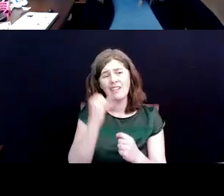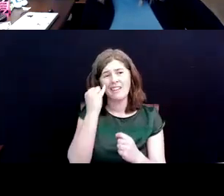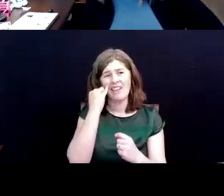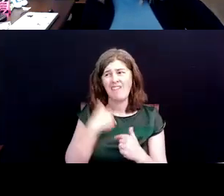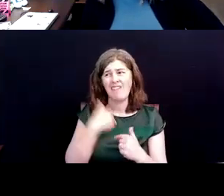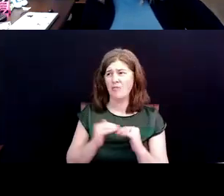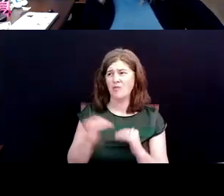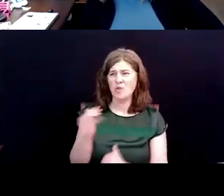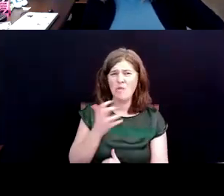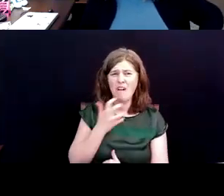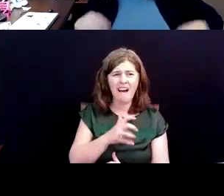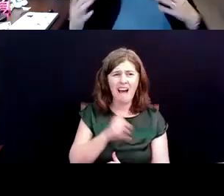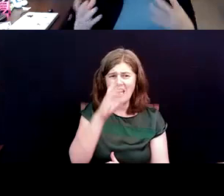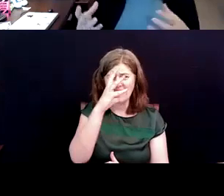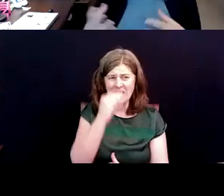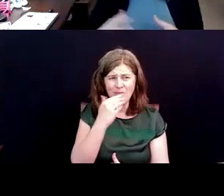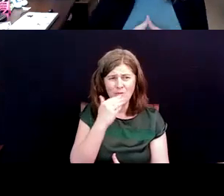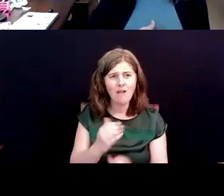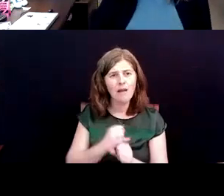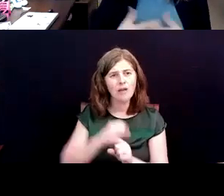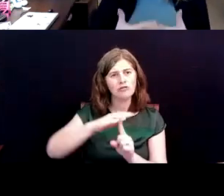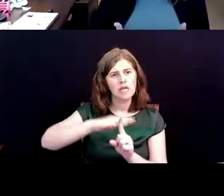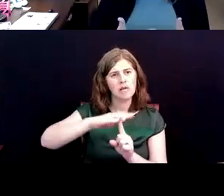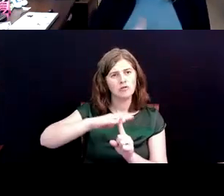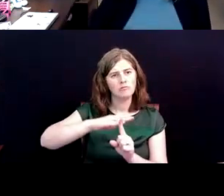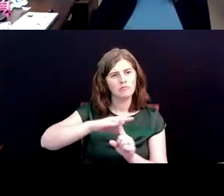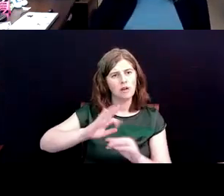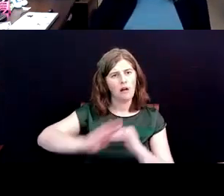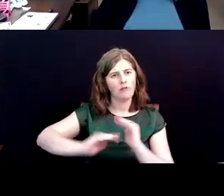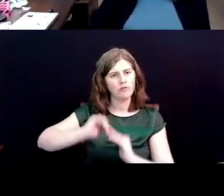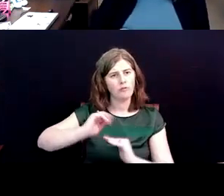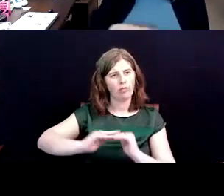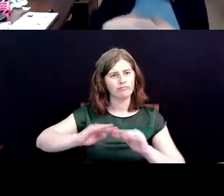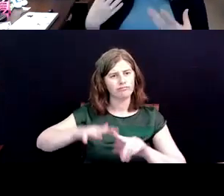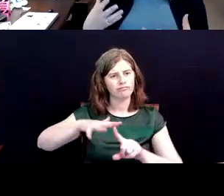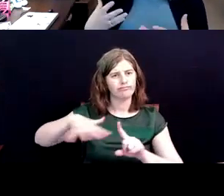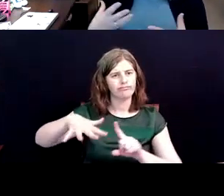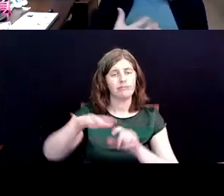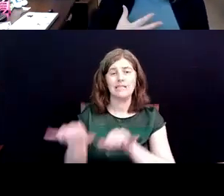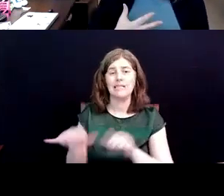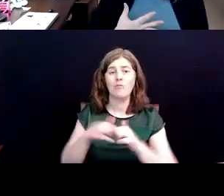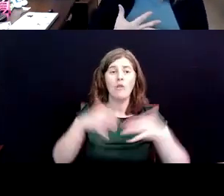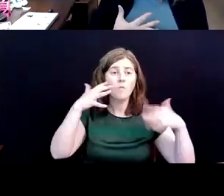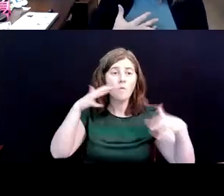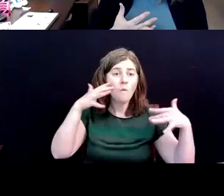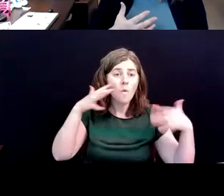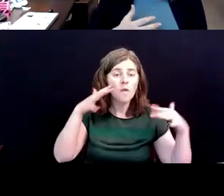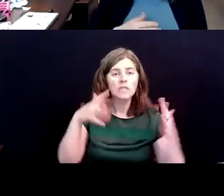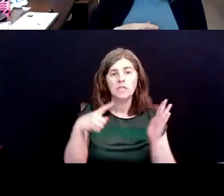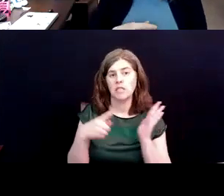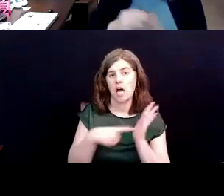I don't sleep so well. So making sure that that temperature is a comfortable sleep environment. Same thing with the noise level.